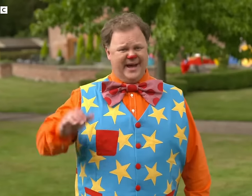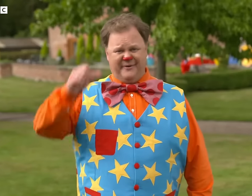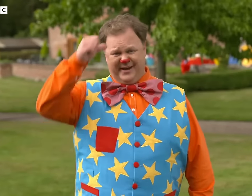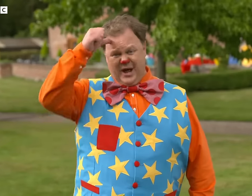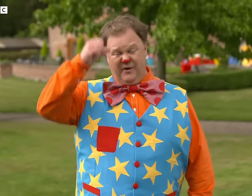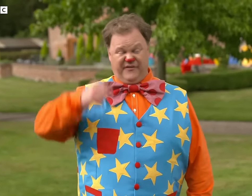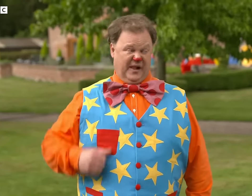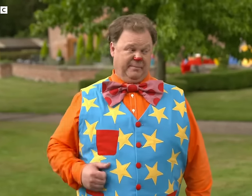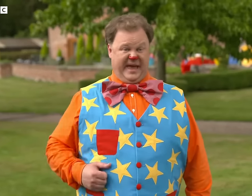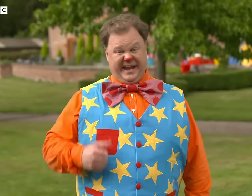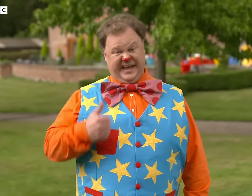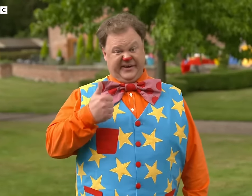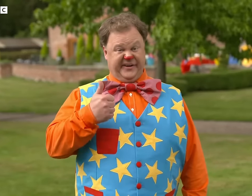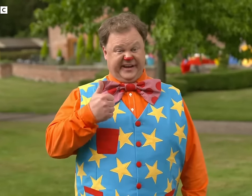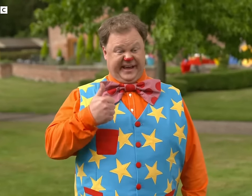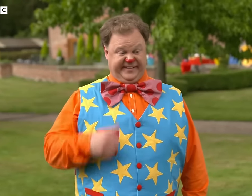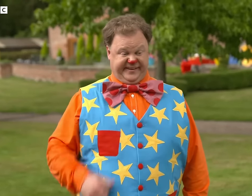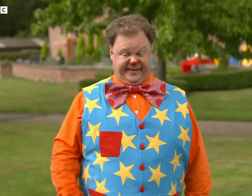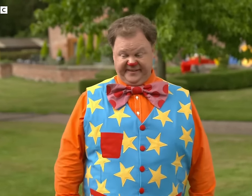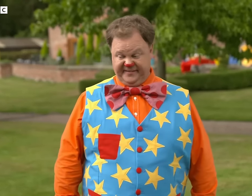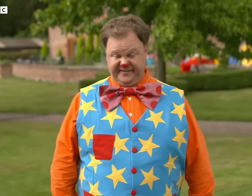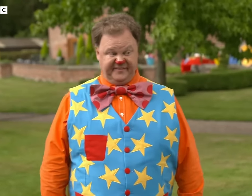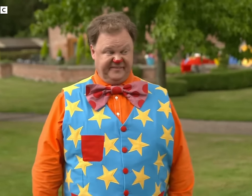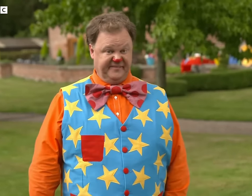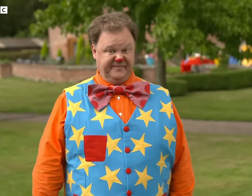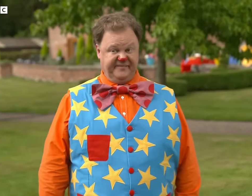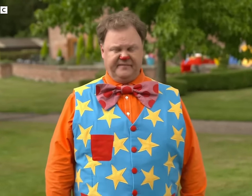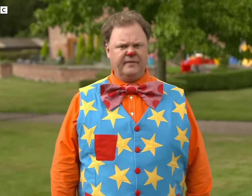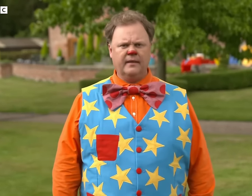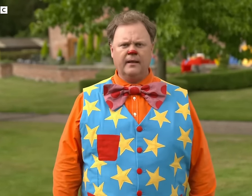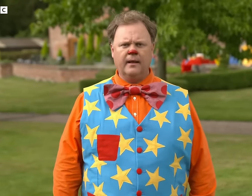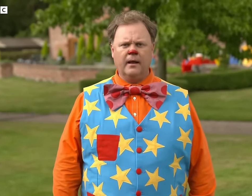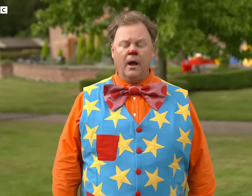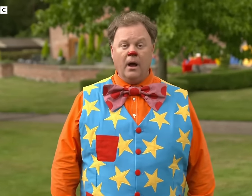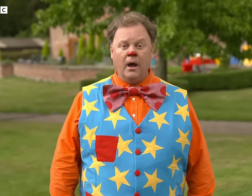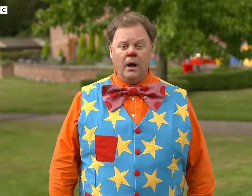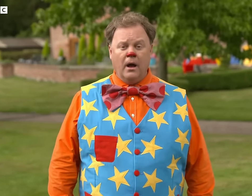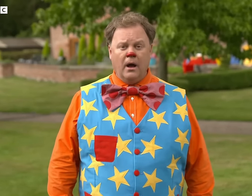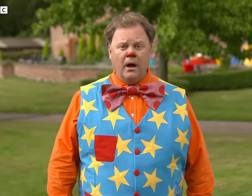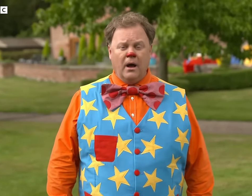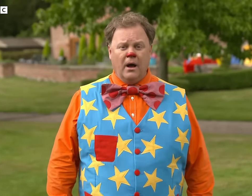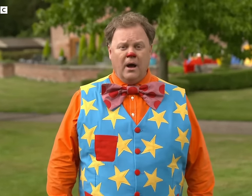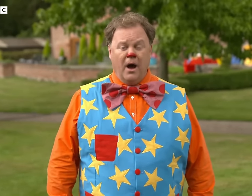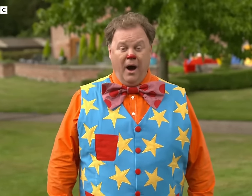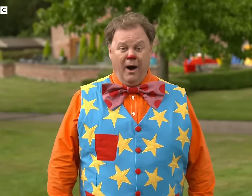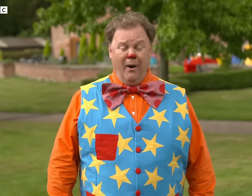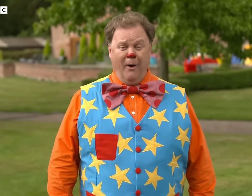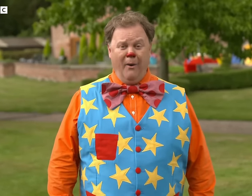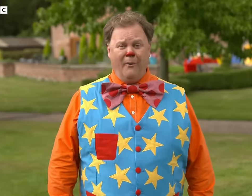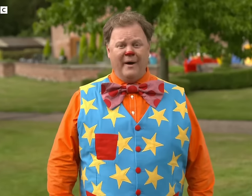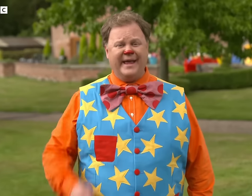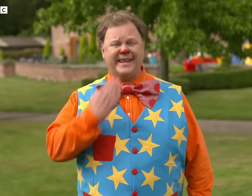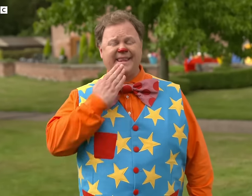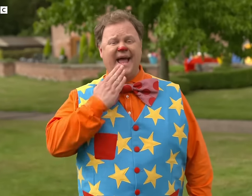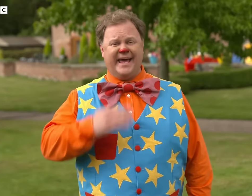don't know if I'll be any good at it. You can do it, Mr. Tumble. Believe in yourself. Oh, thank